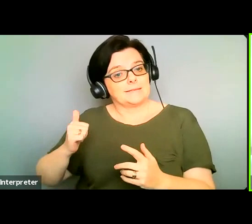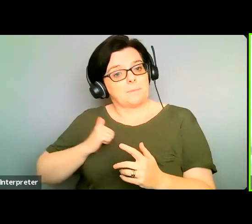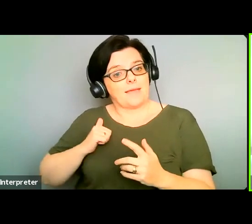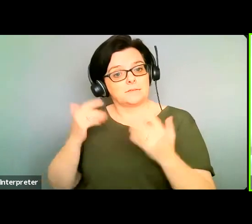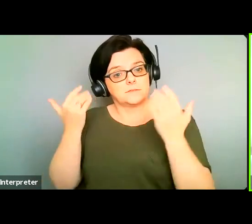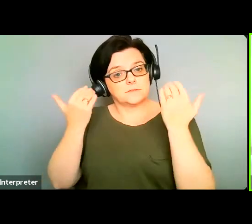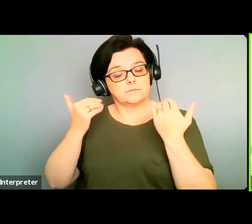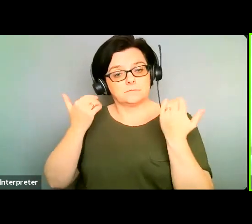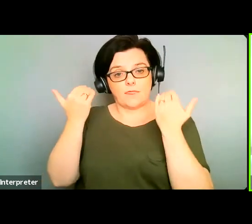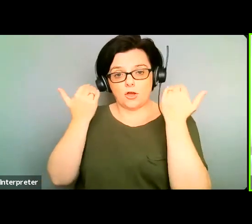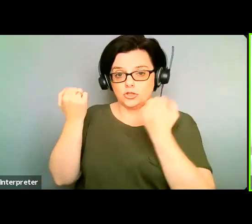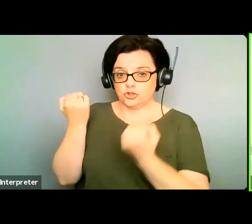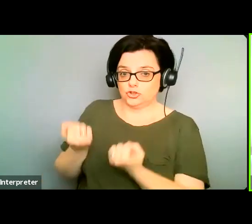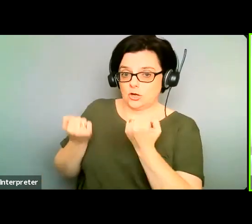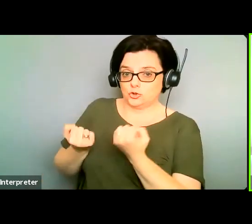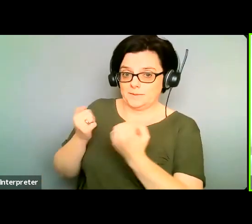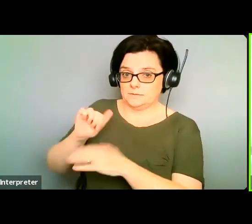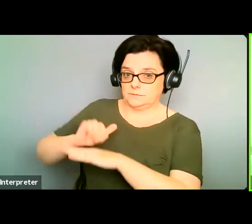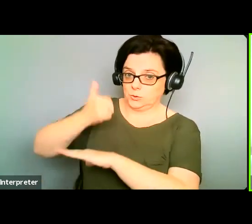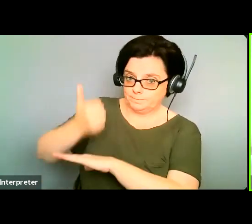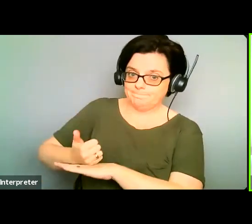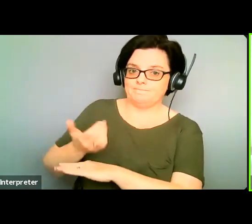be implemented by NCC.